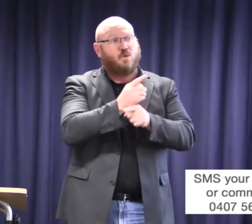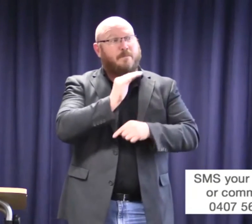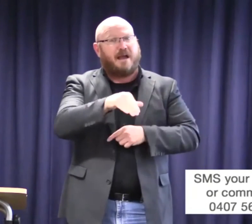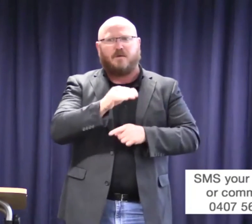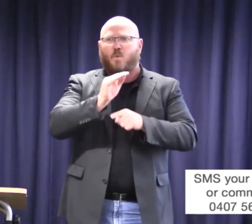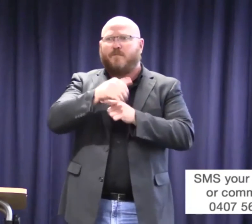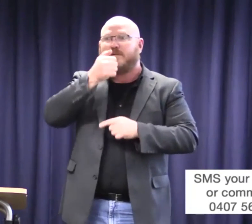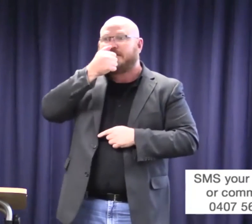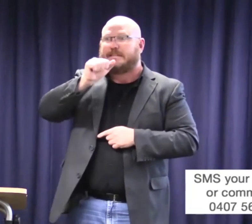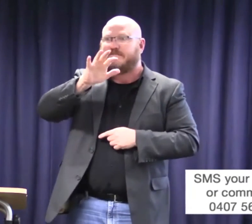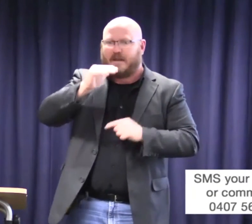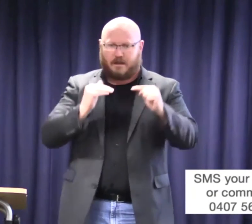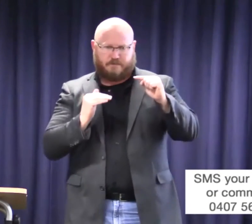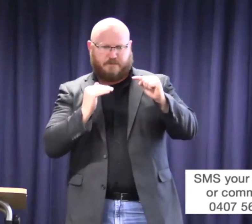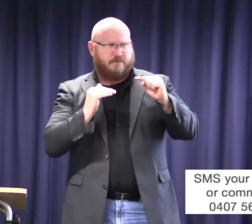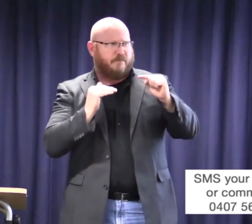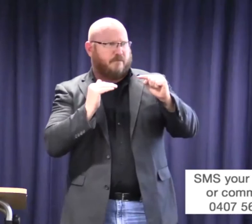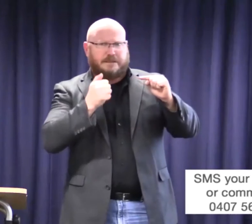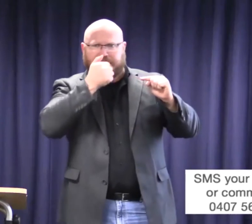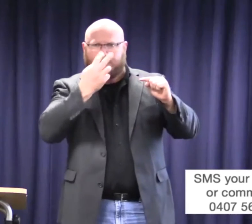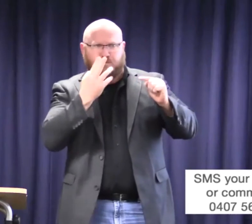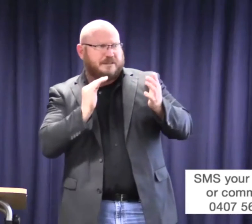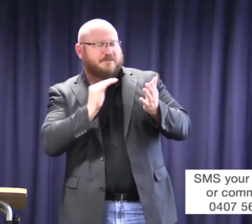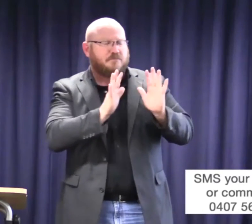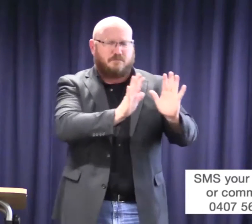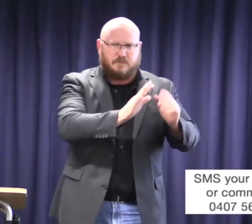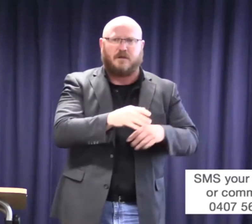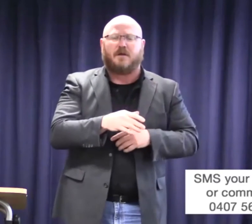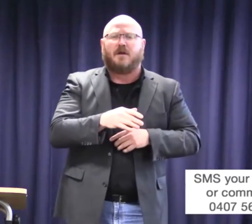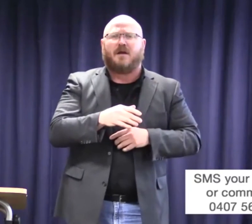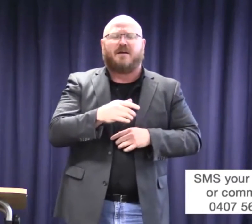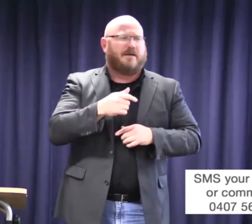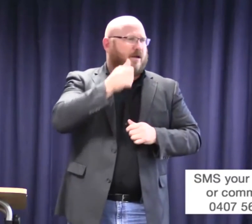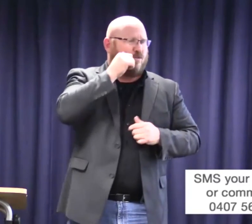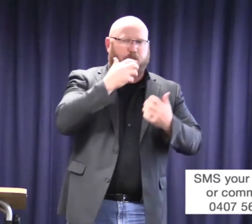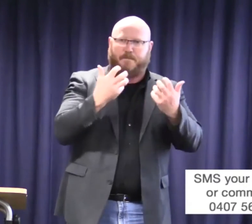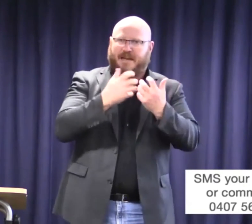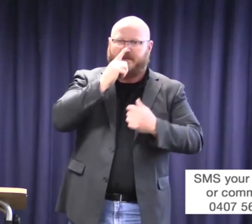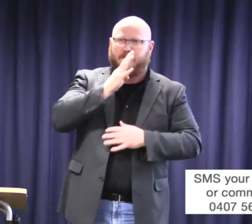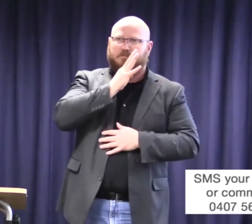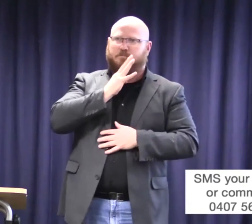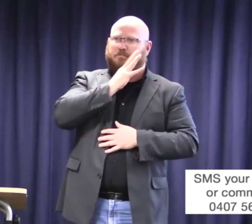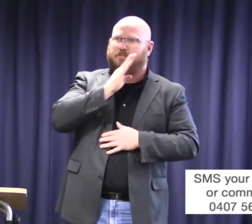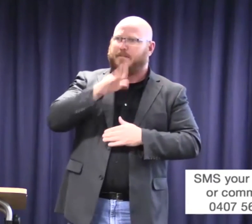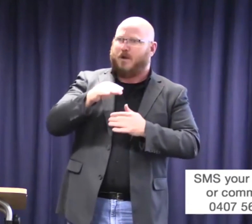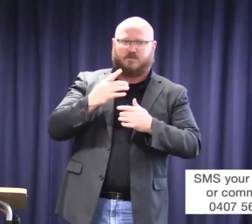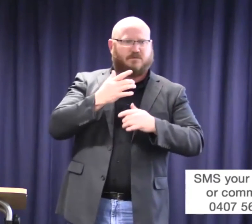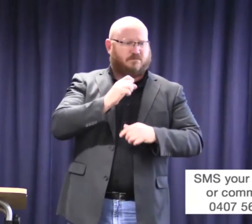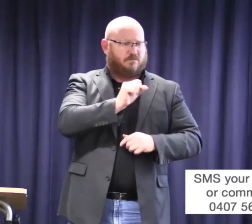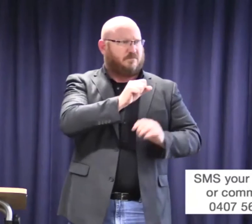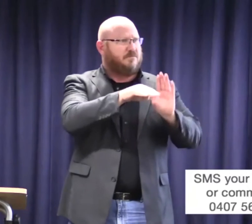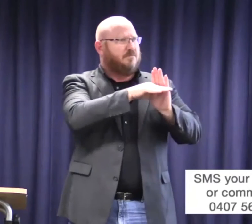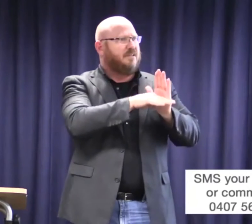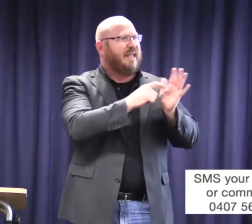that'll tease itself out. Now, with the 65 age bracket question you asked earlier, I know many